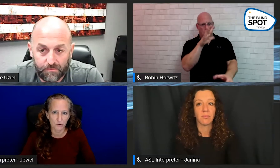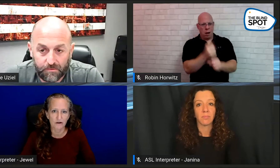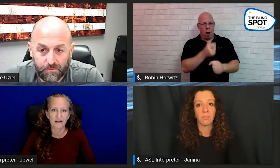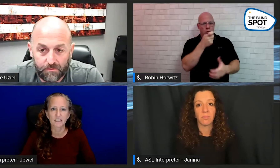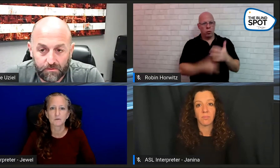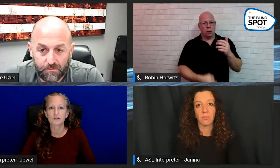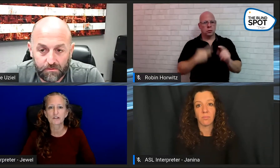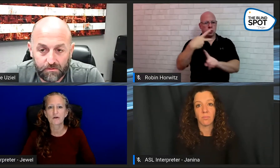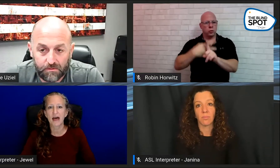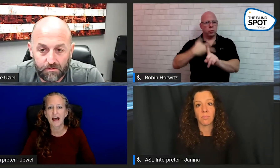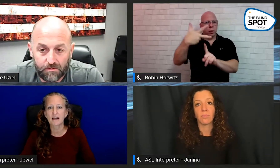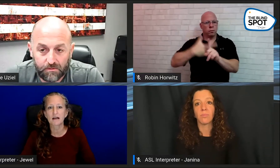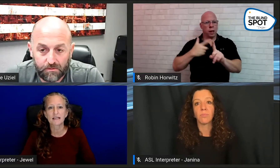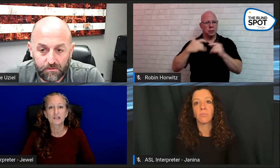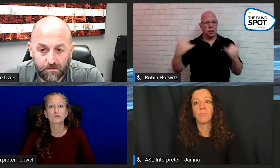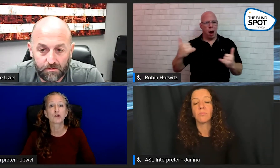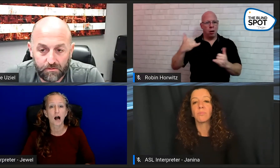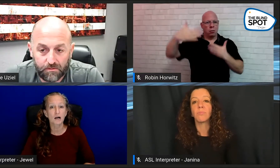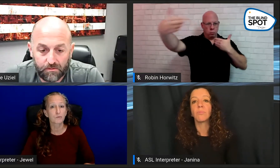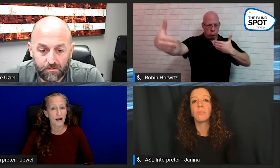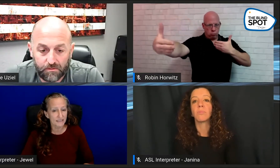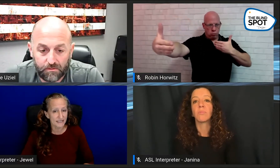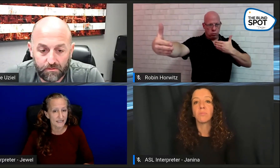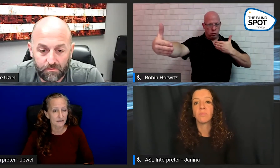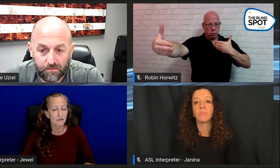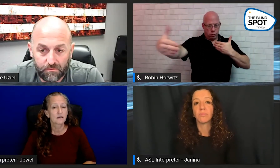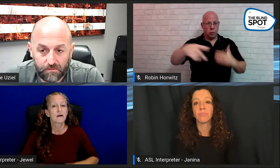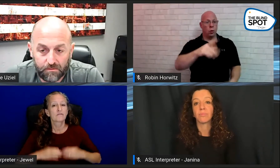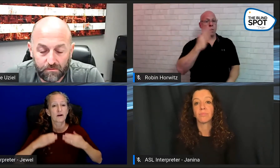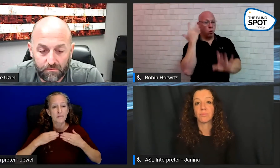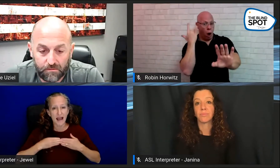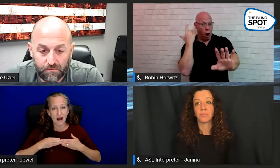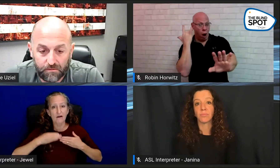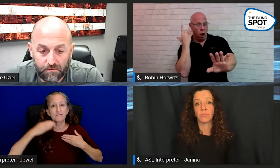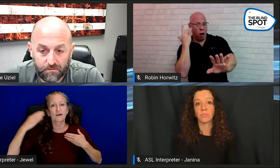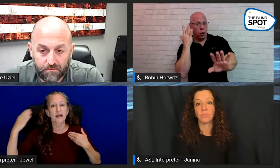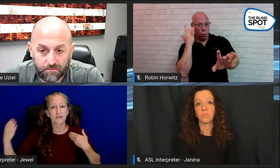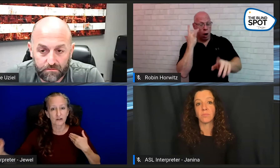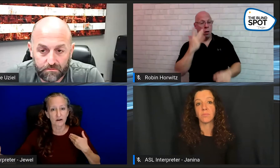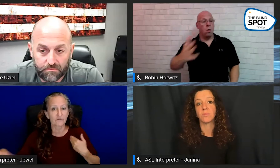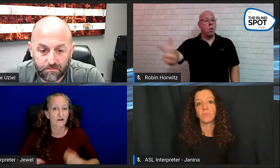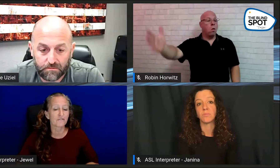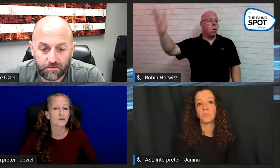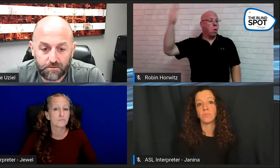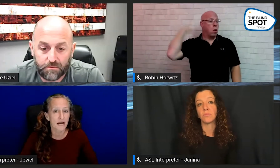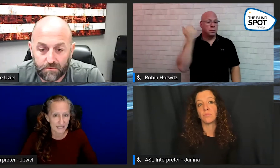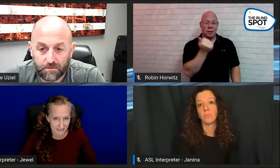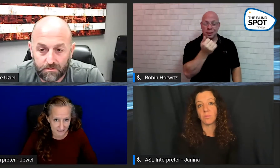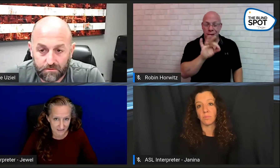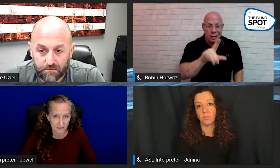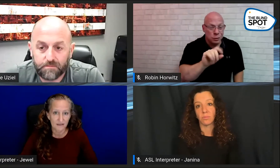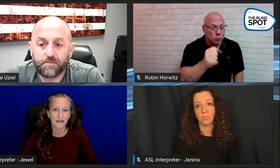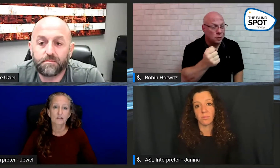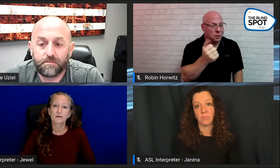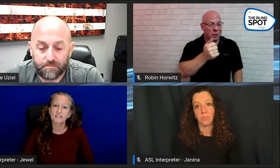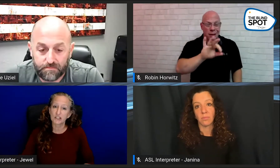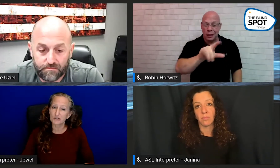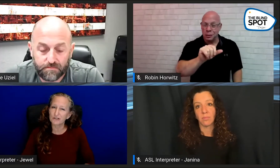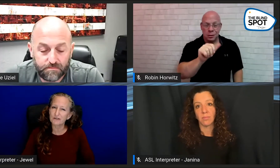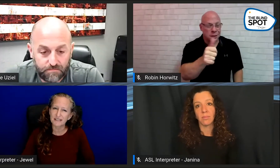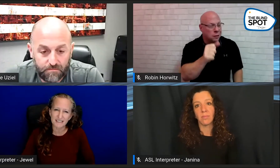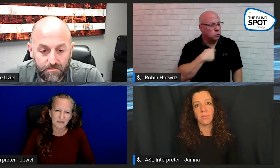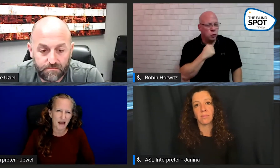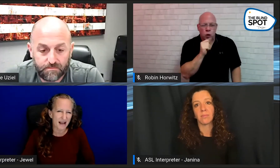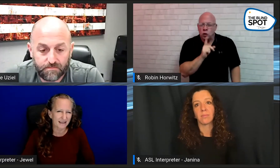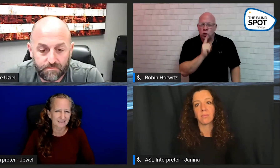futures more available, so that you lock a price in from now for a few months. And the reason you